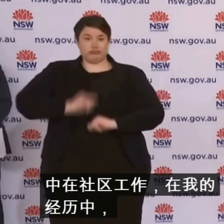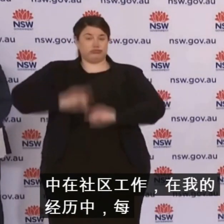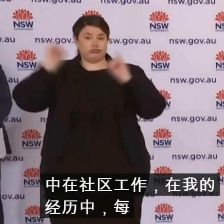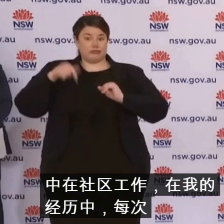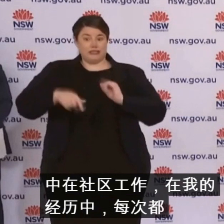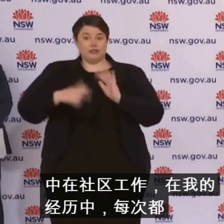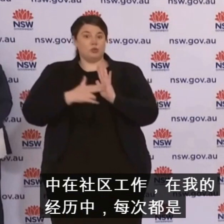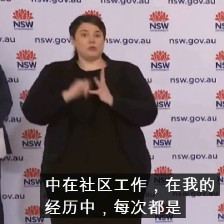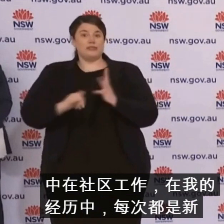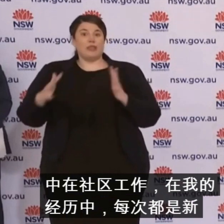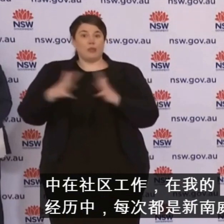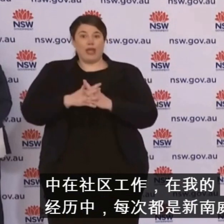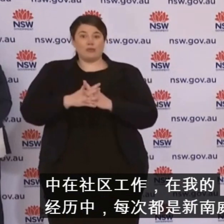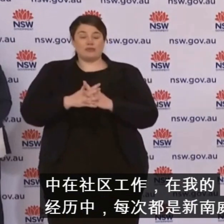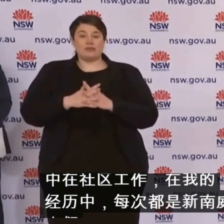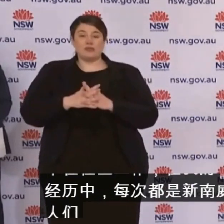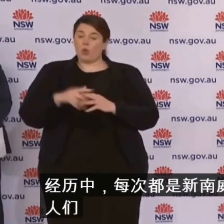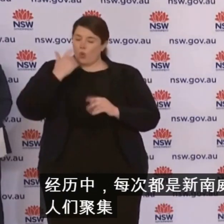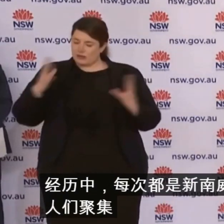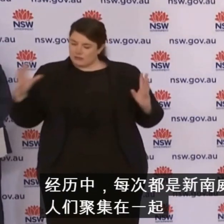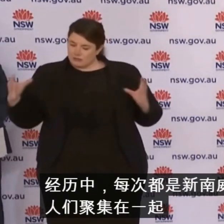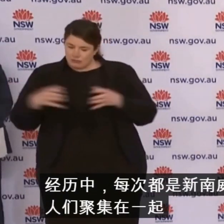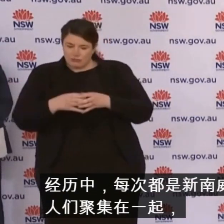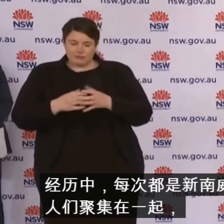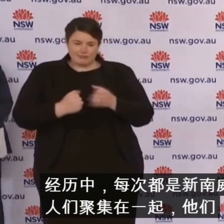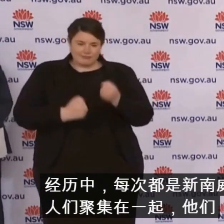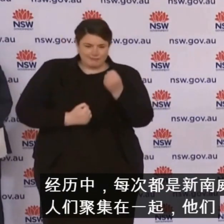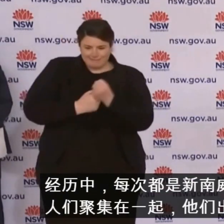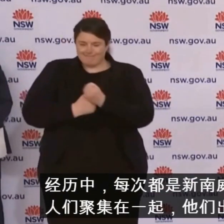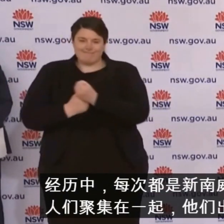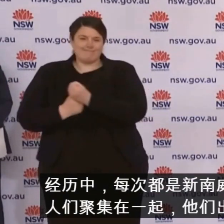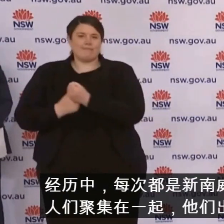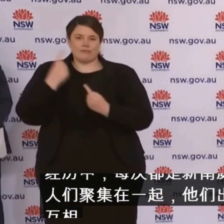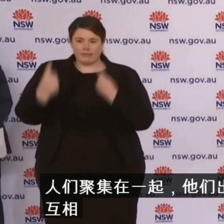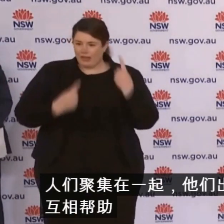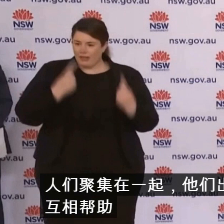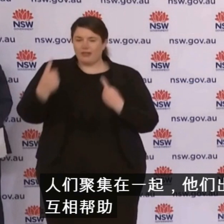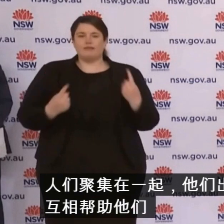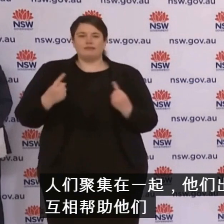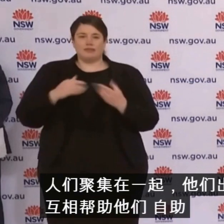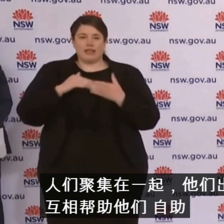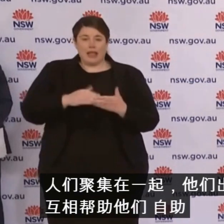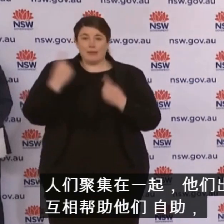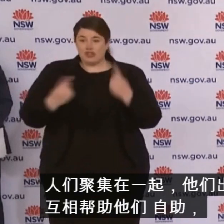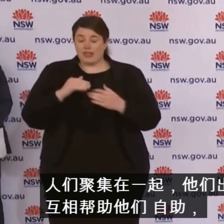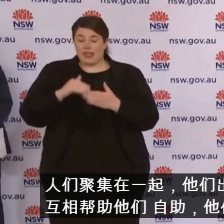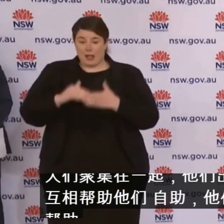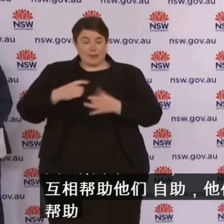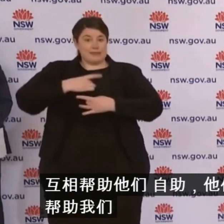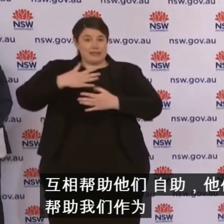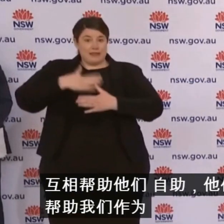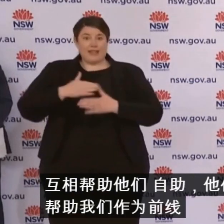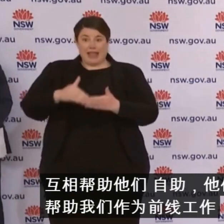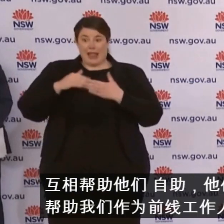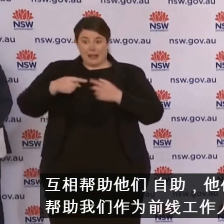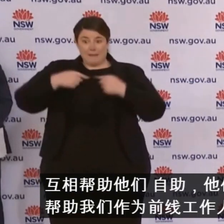experience, the people of New South Wales come together, they turn up, they help each other, they help themselves, and they help